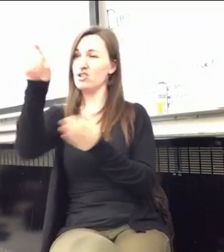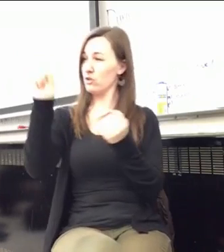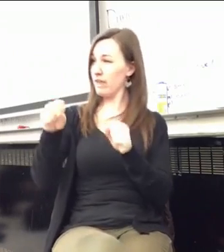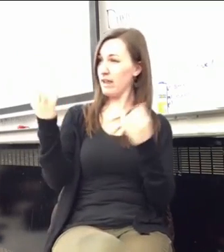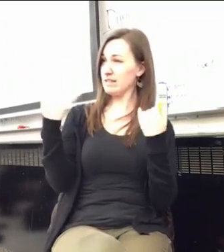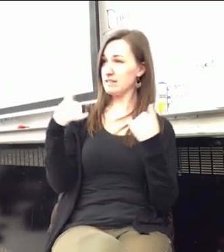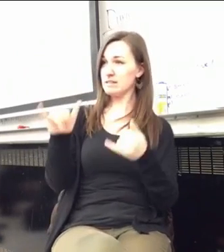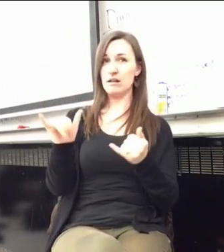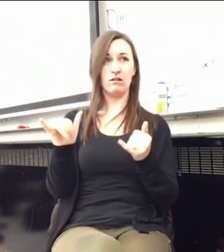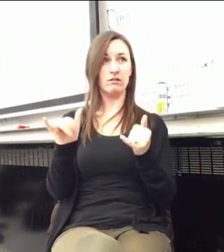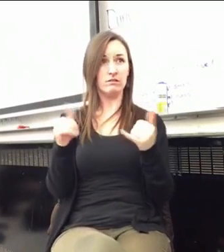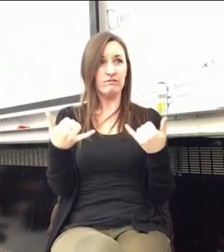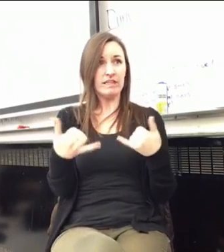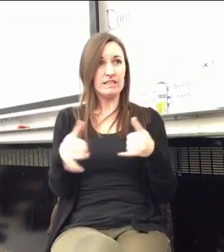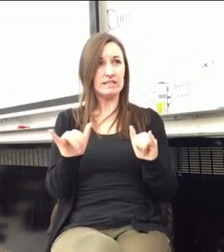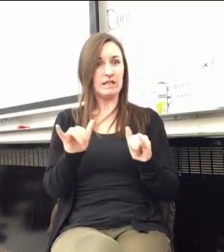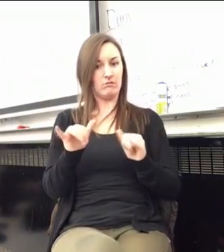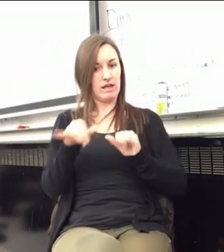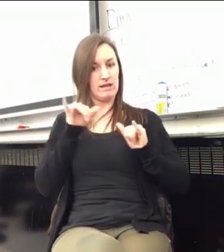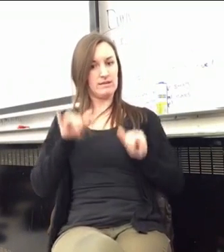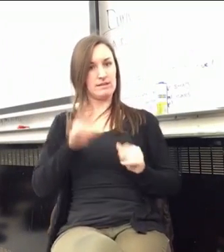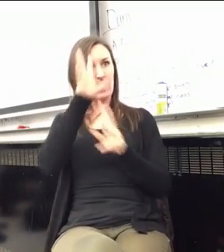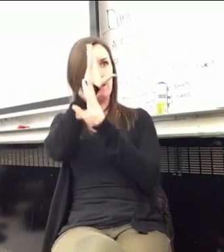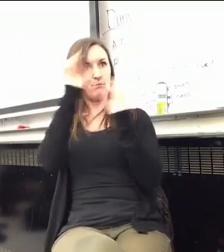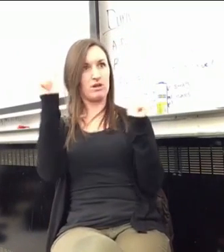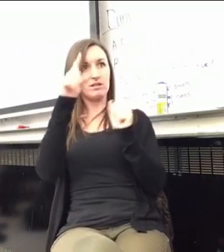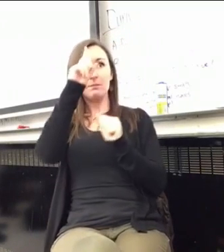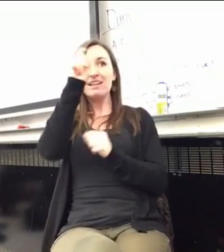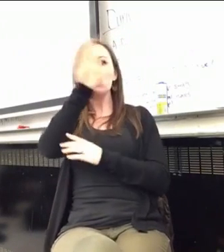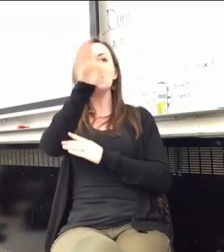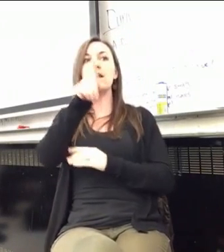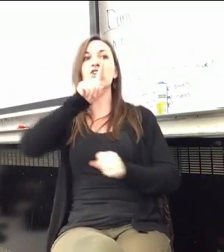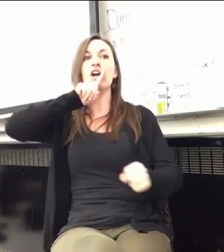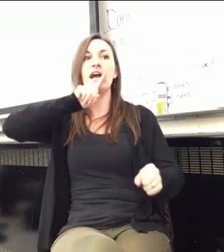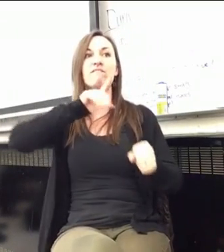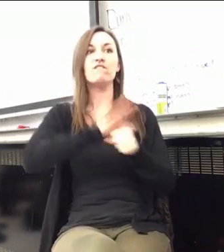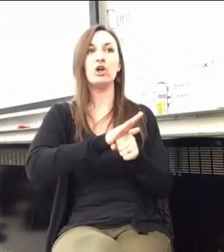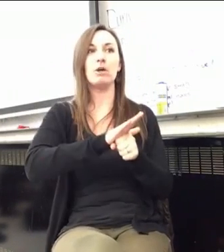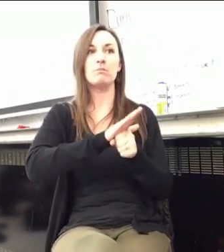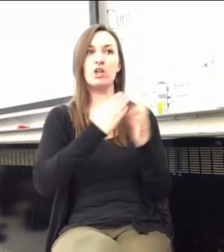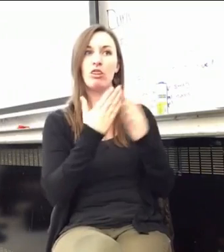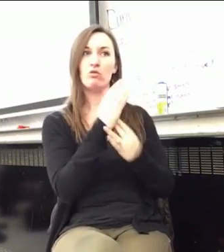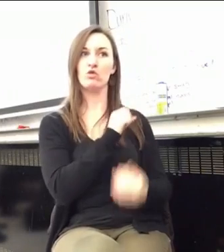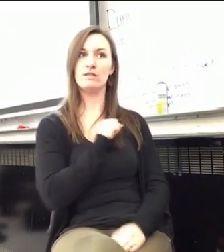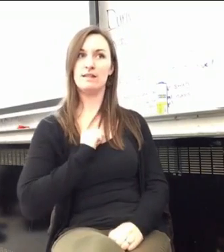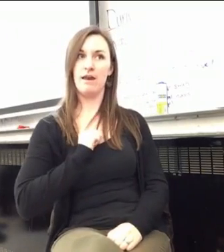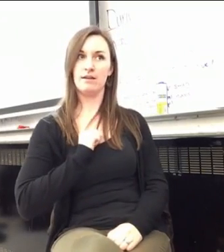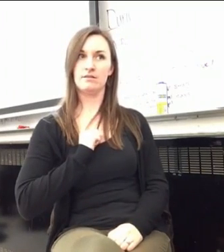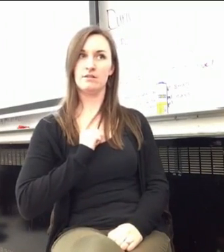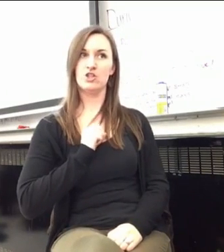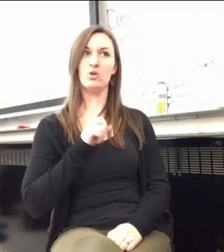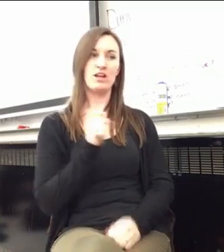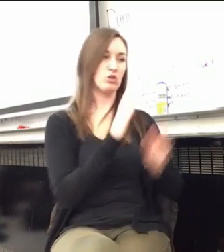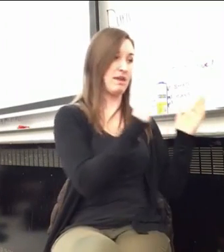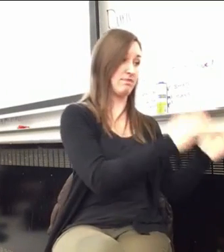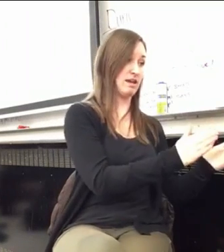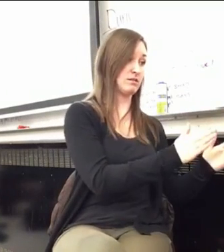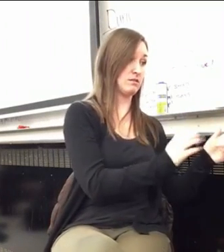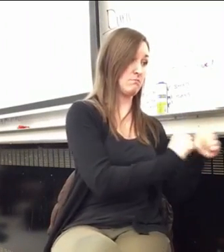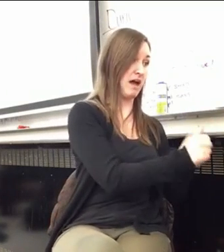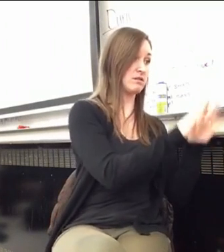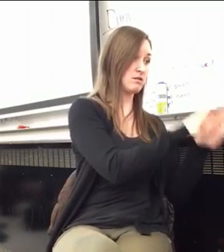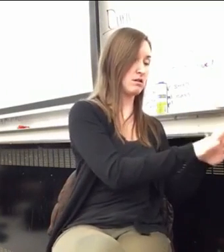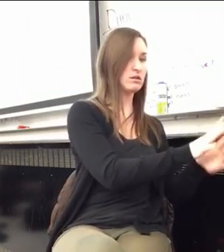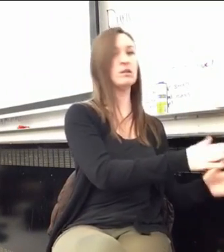be the president even though? Because it was never confirmed. So it's kind of one of those things like, let's pretend you do something